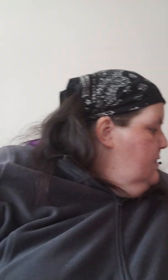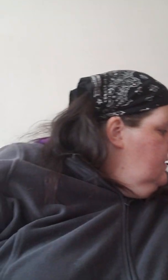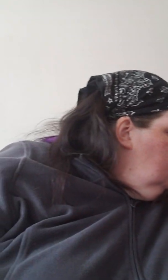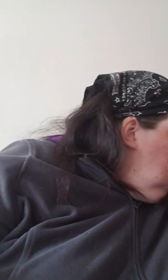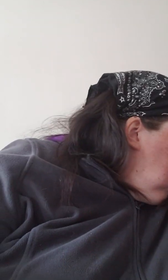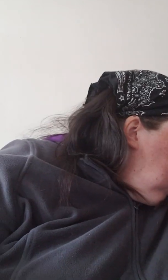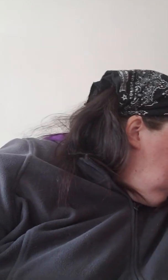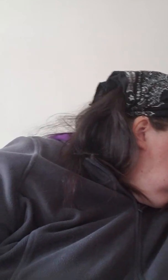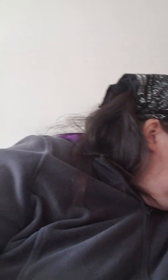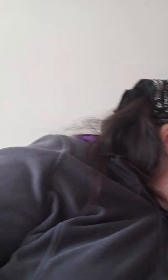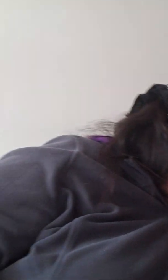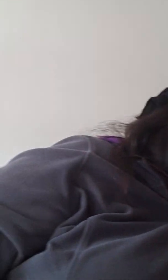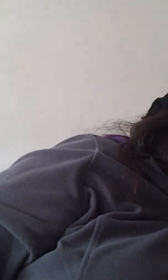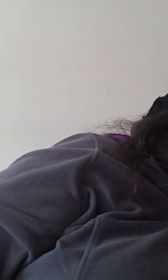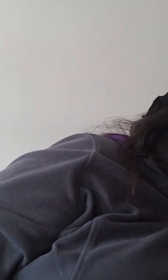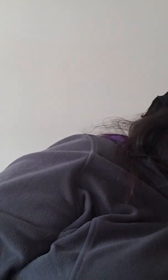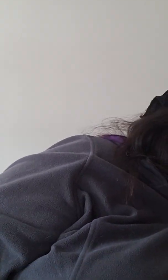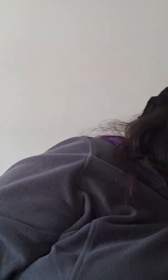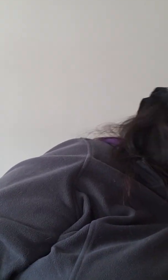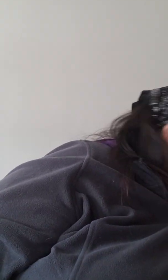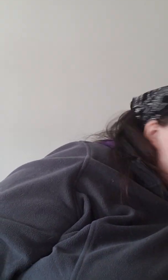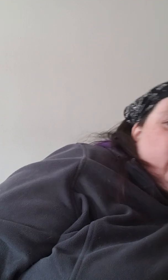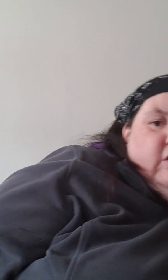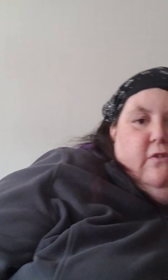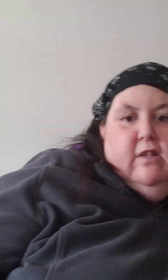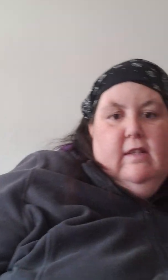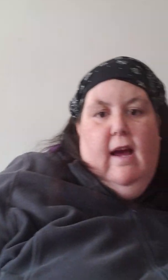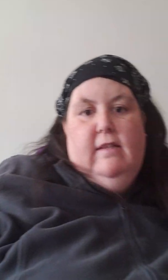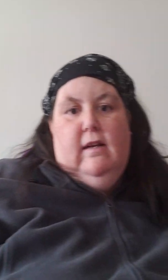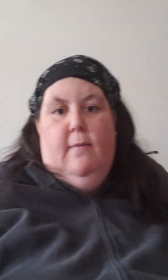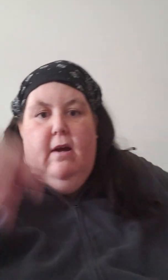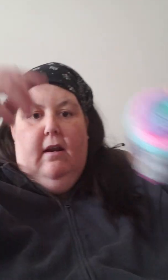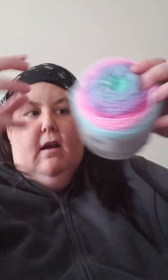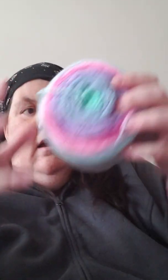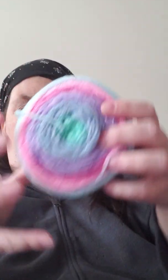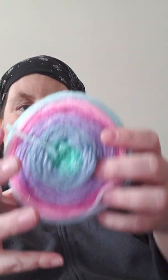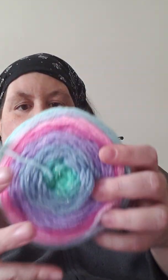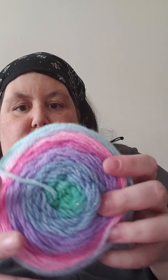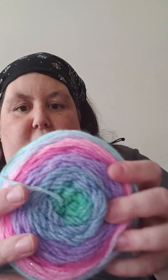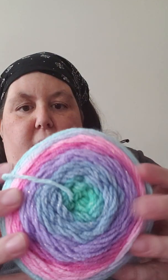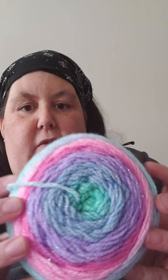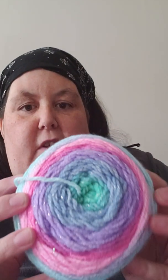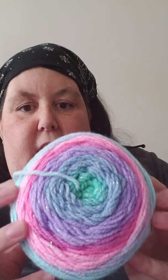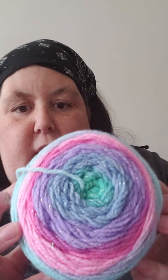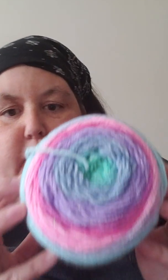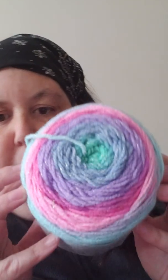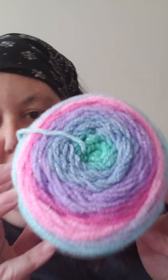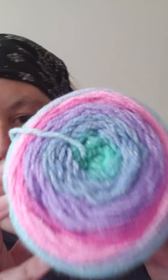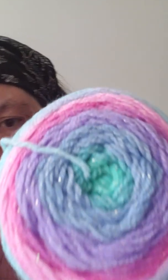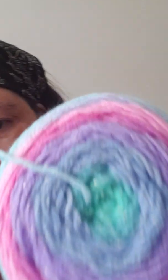And I'm not sure if I showed you this last time, but I have 2 of these